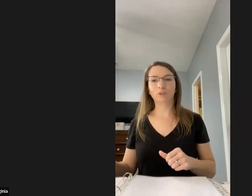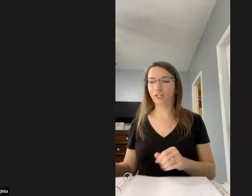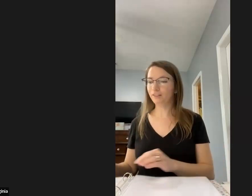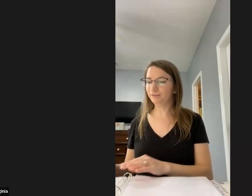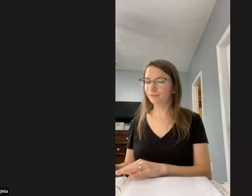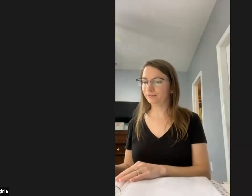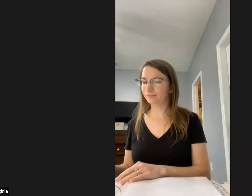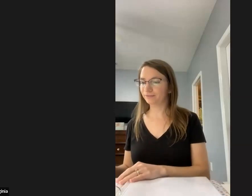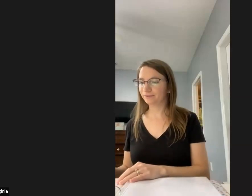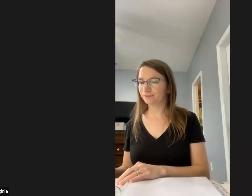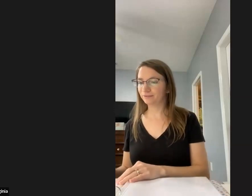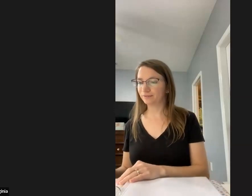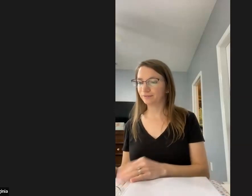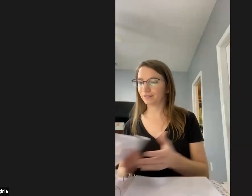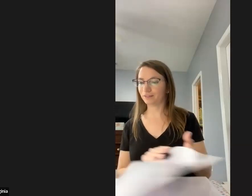Okay.